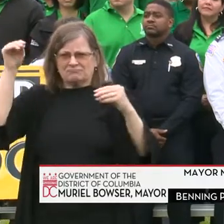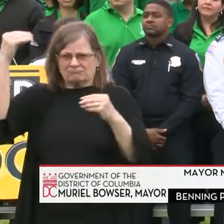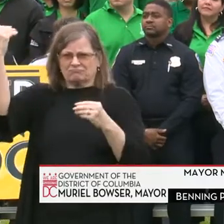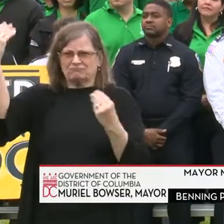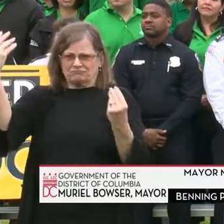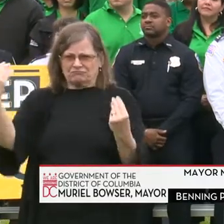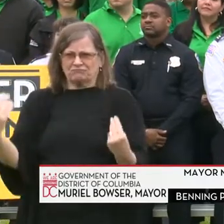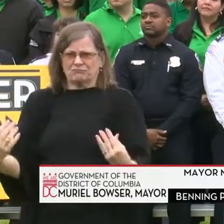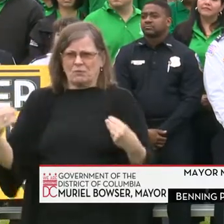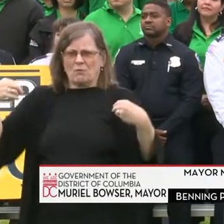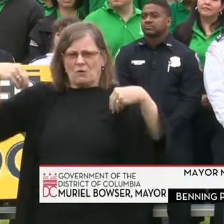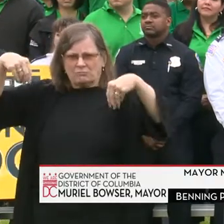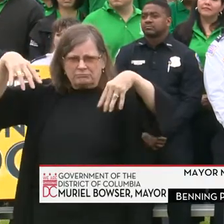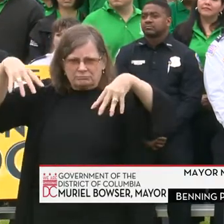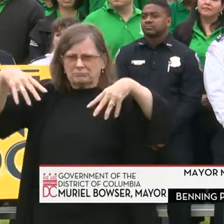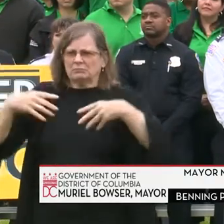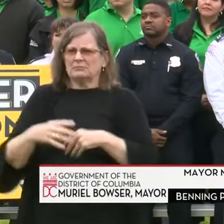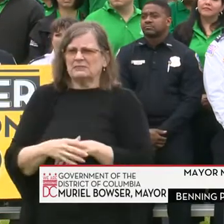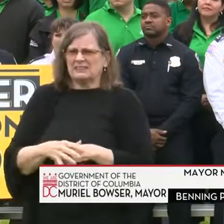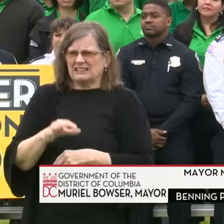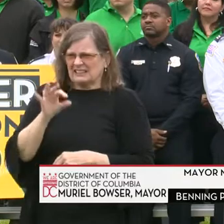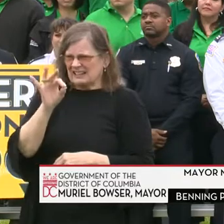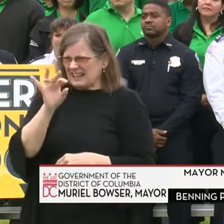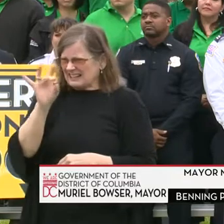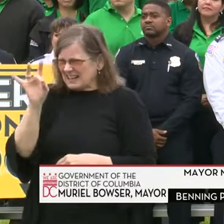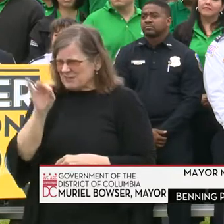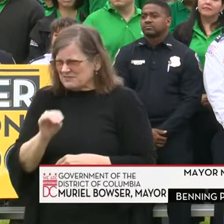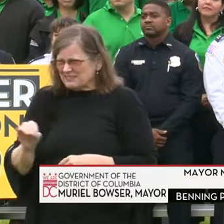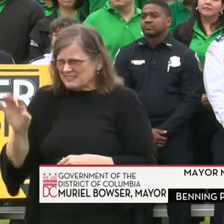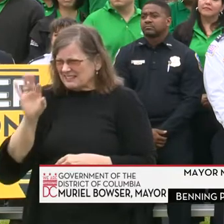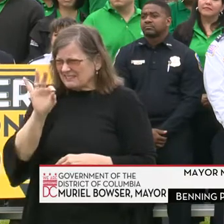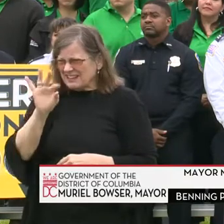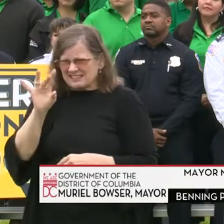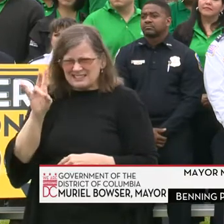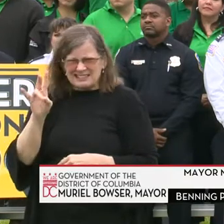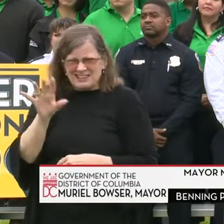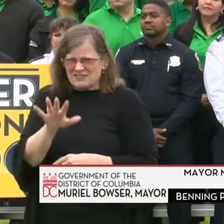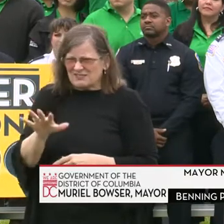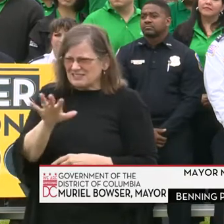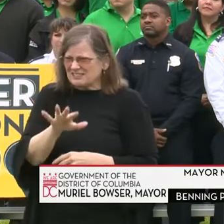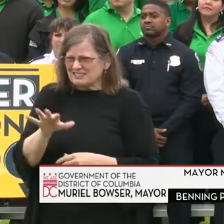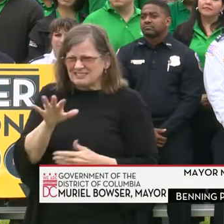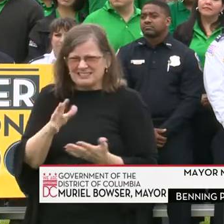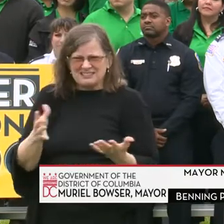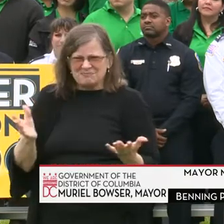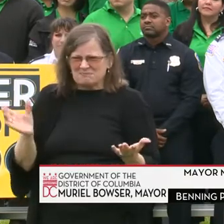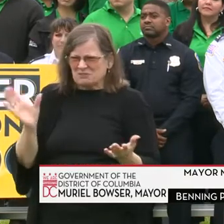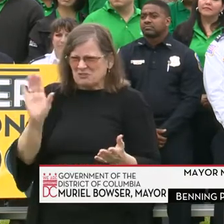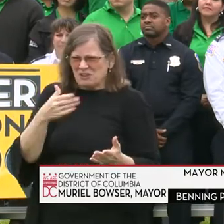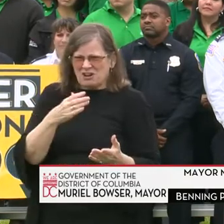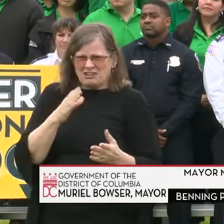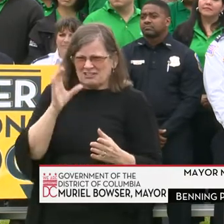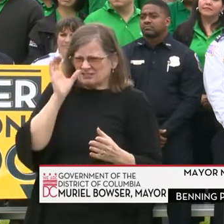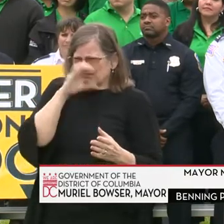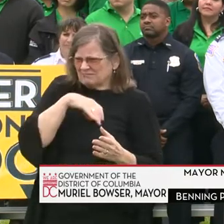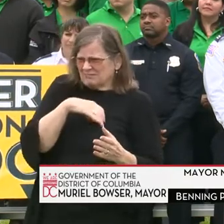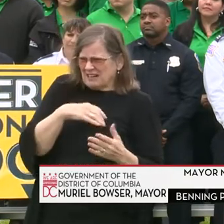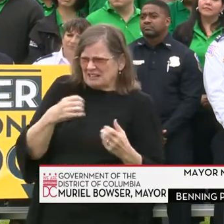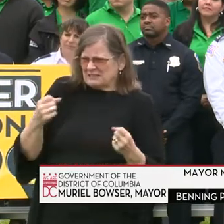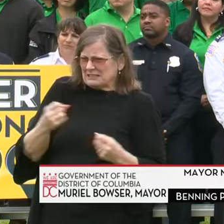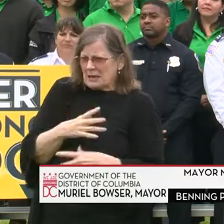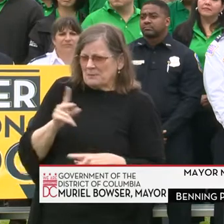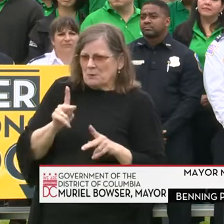like going from 98 to 97, and they'll jump down to 7. I mean, it's kind of a bizarre thing. I guess scares people that are trying to cross